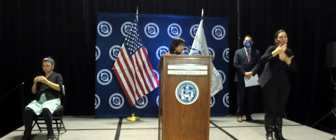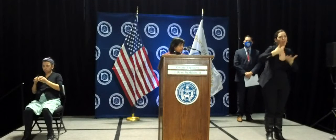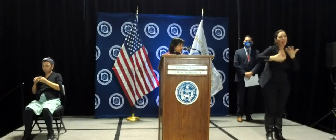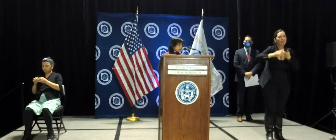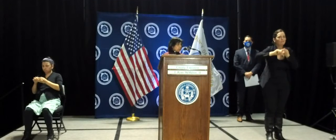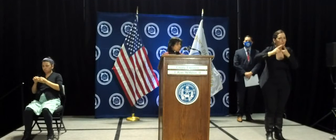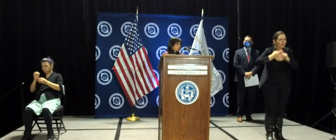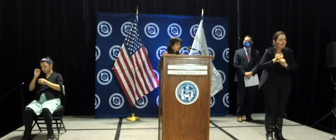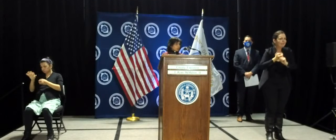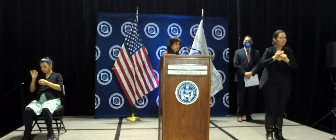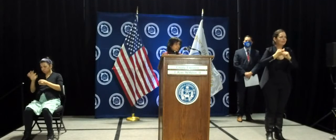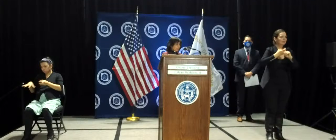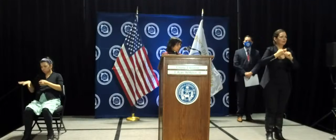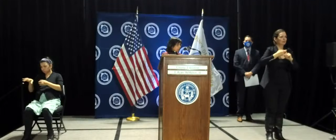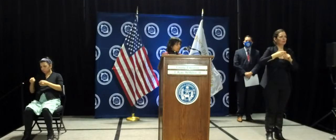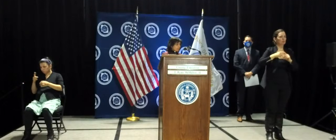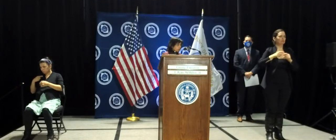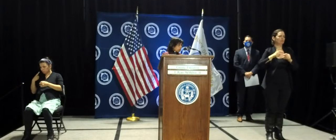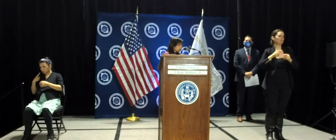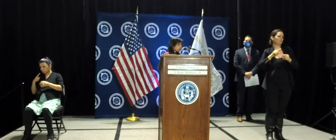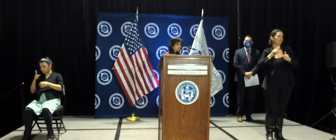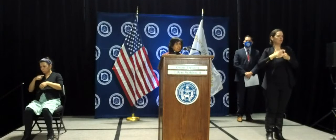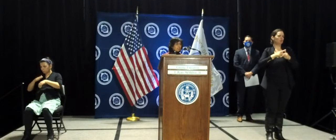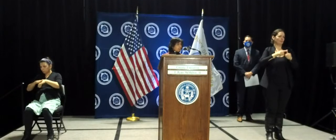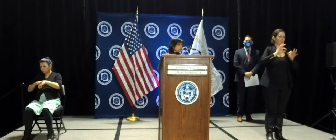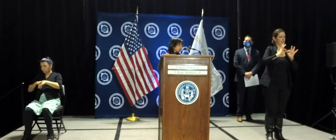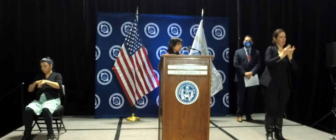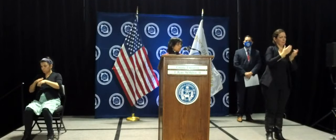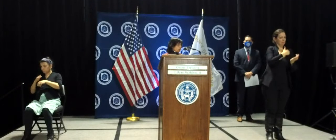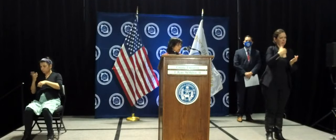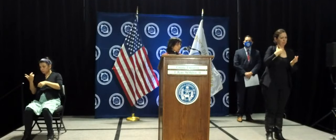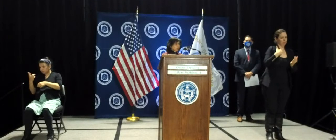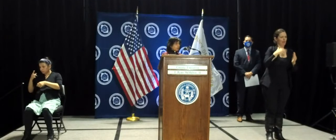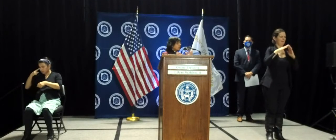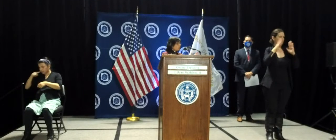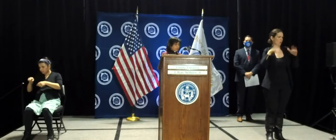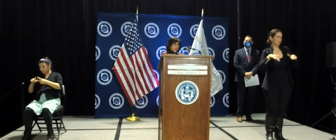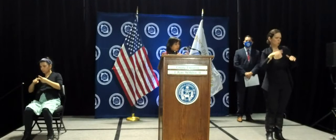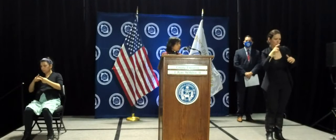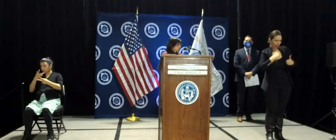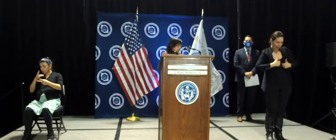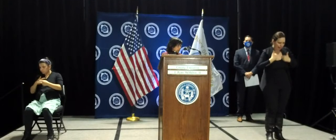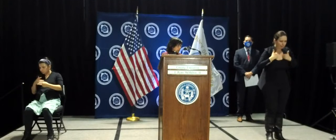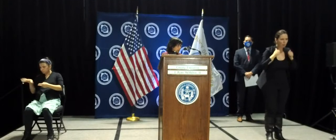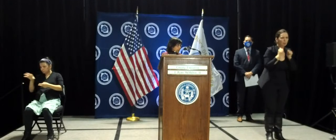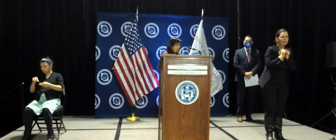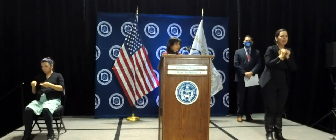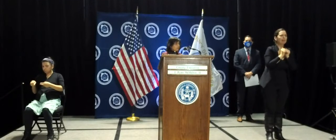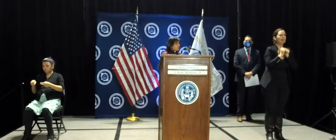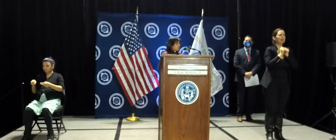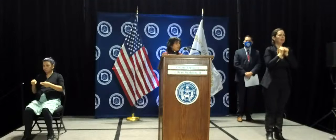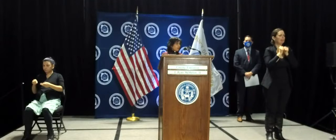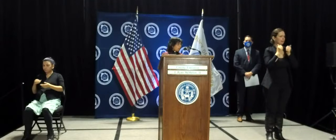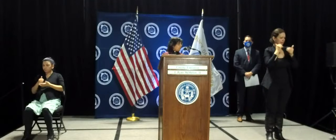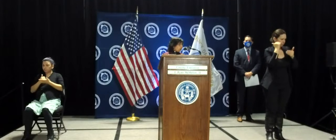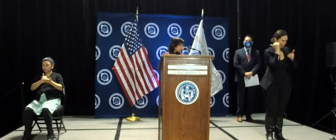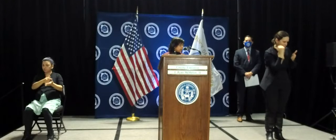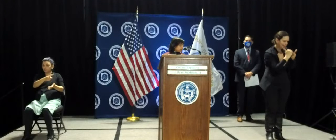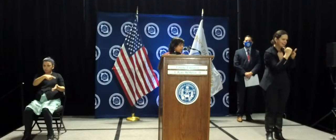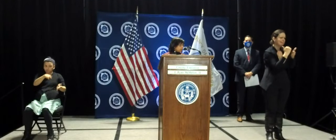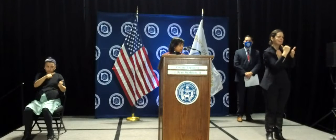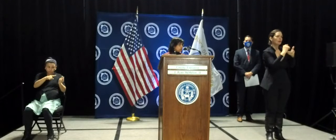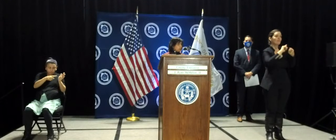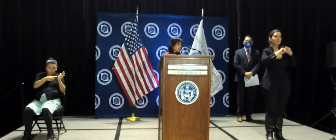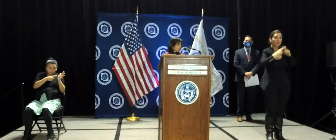you're living with. You put their name, date of birth, their email, the phone number, whatever best information you have. Friends, you may not have all